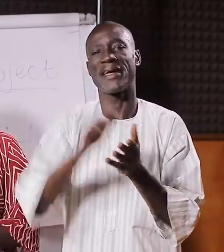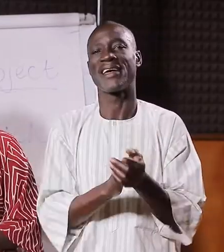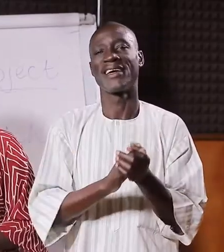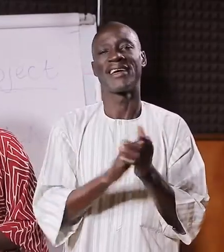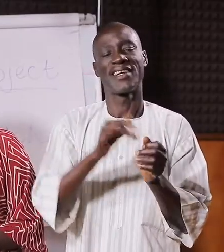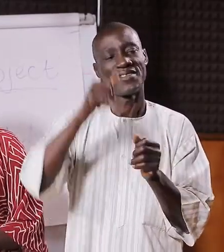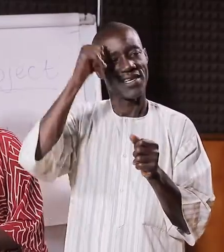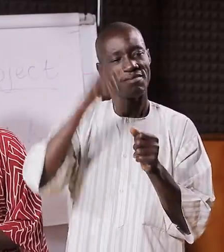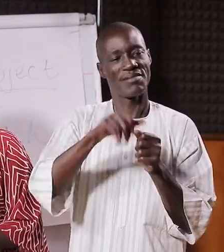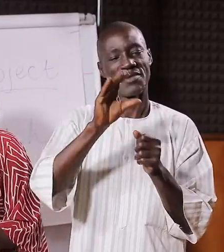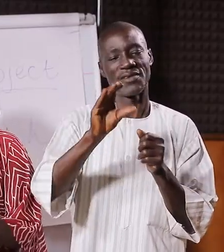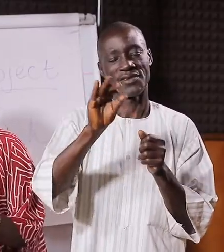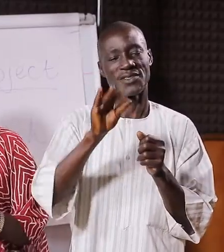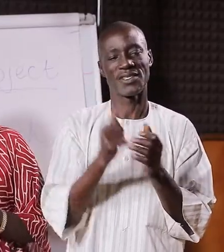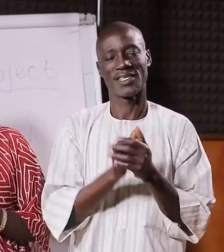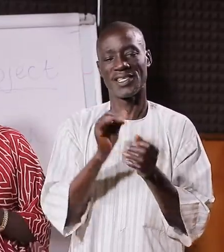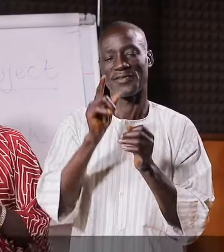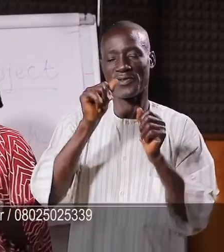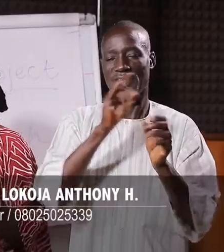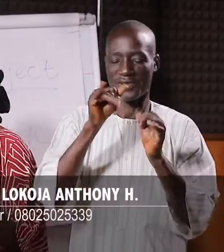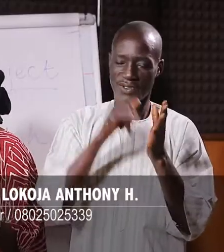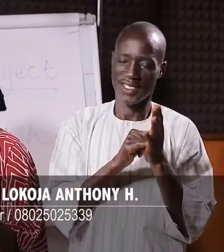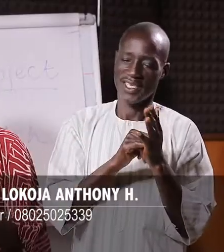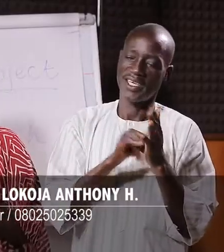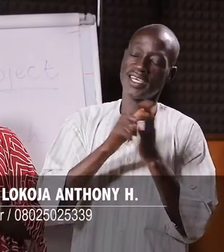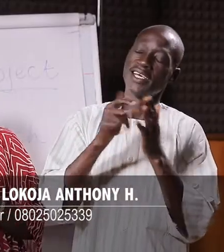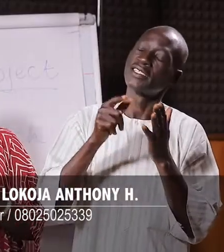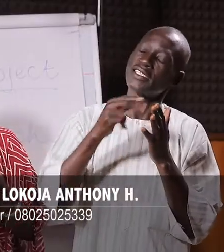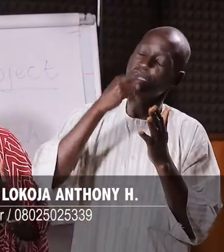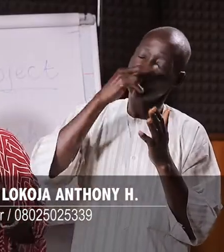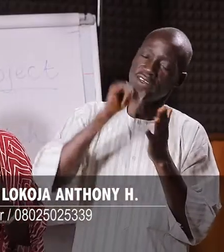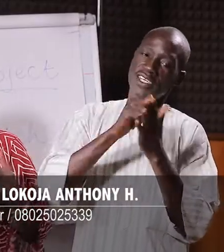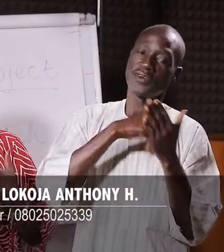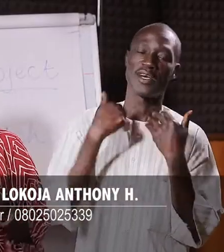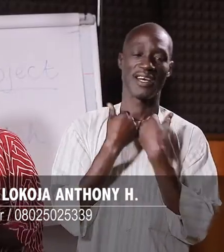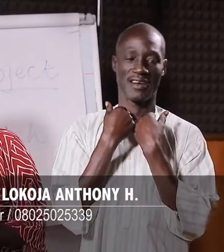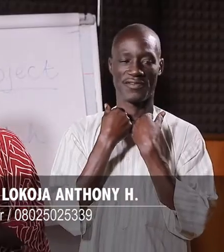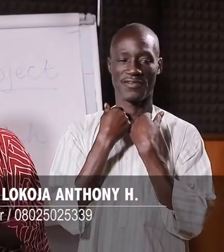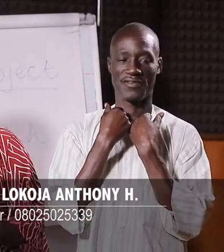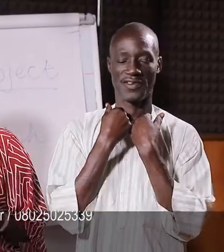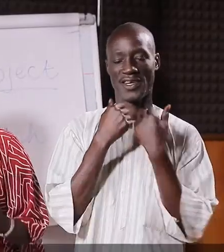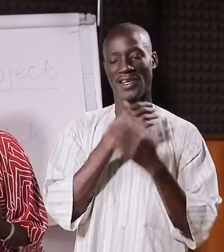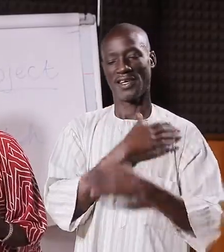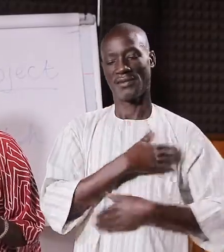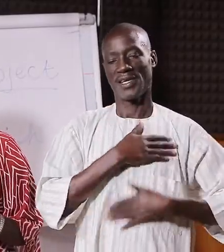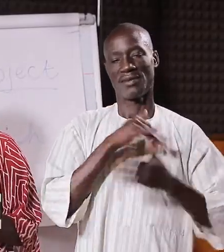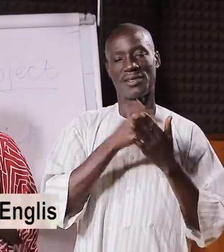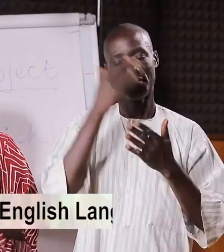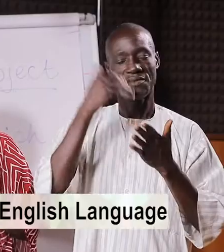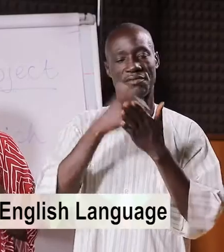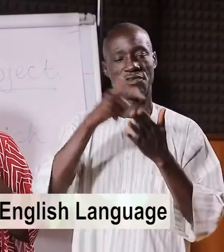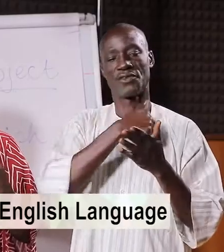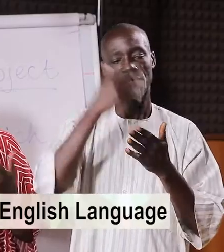remember your consonant sounds. So if you're able to do this, that is the fun that we have in the English language class. Just enjoy it. Before you know it, you